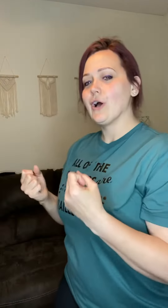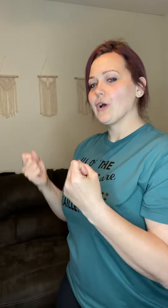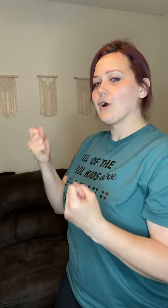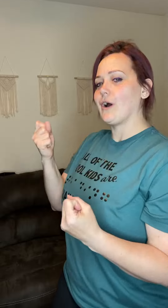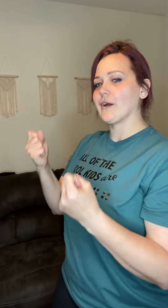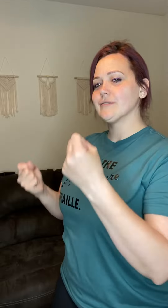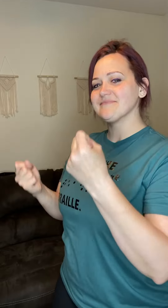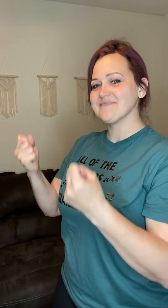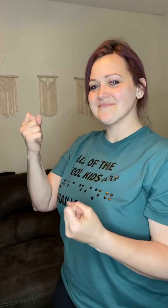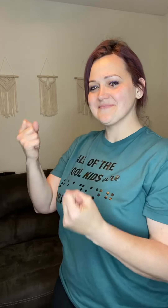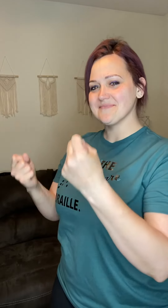Car.